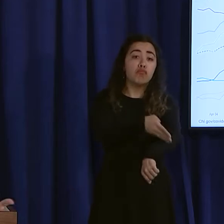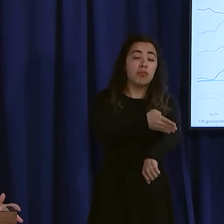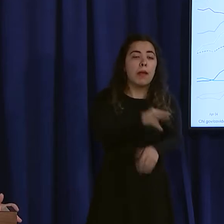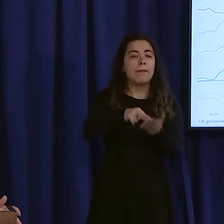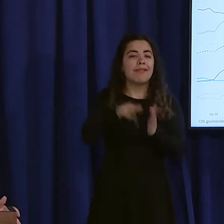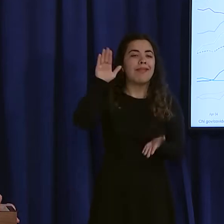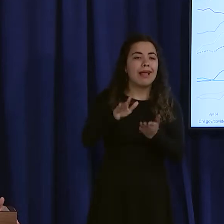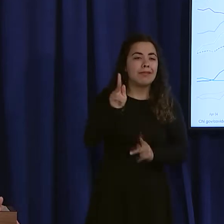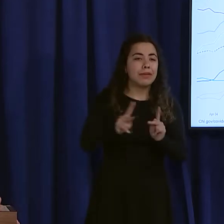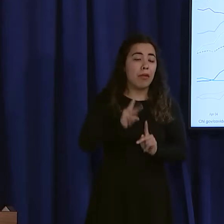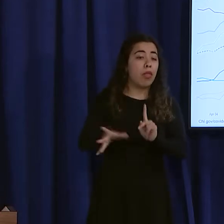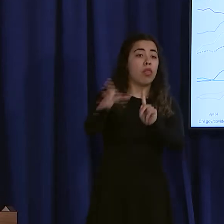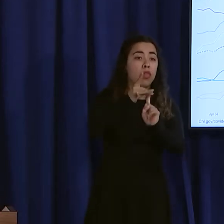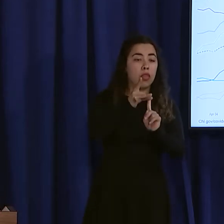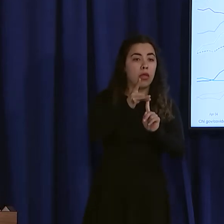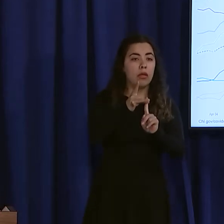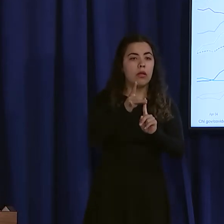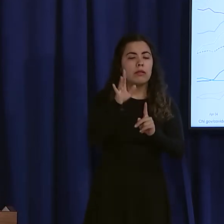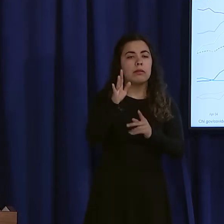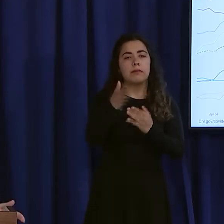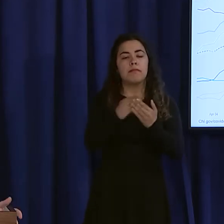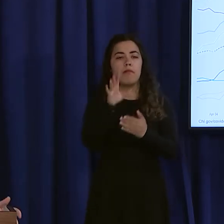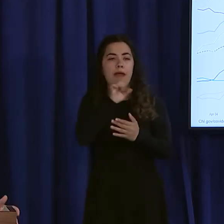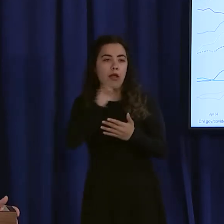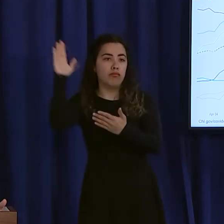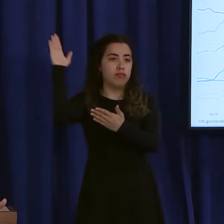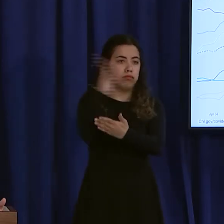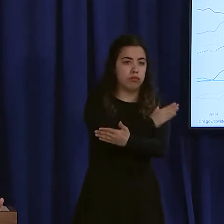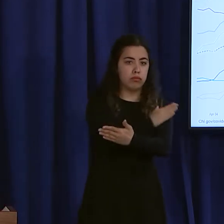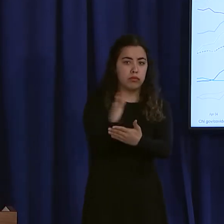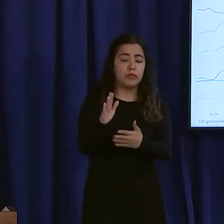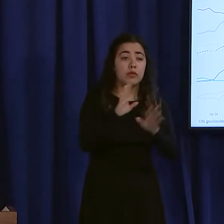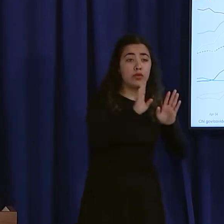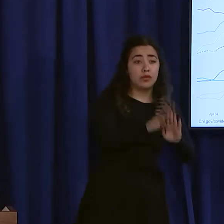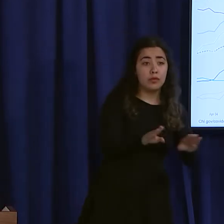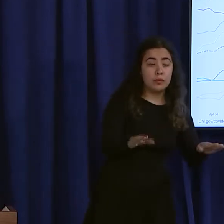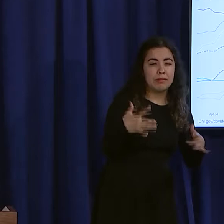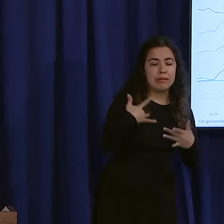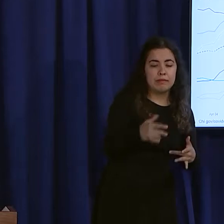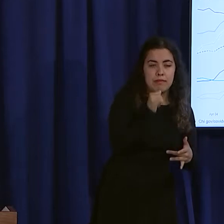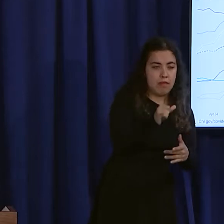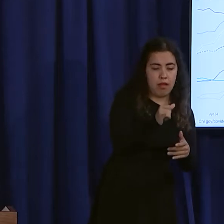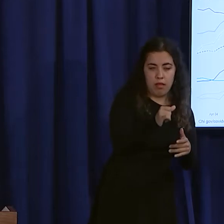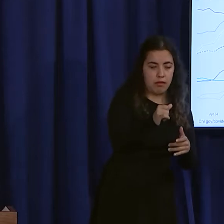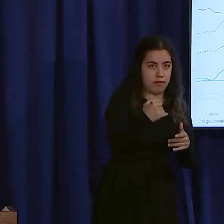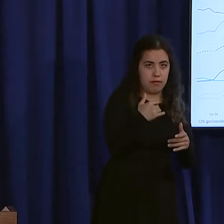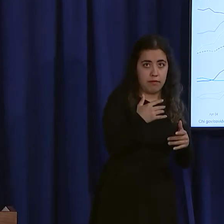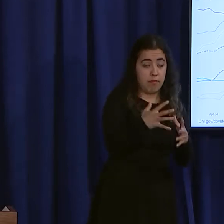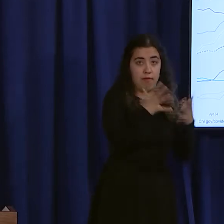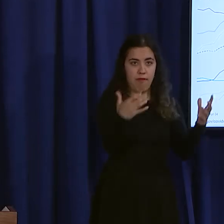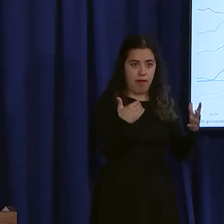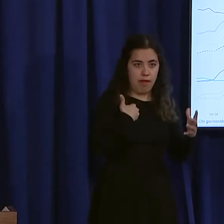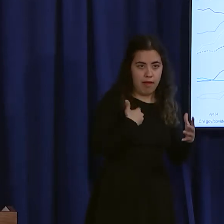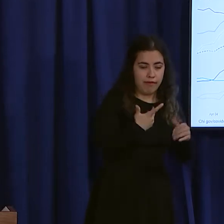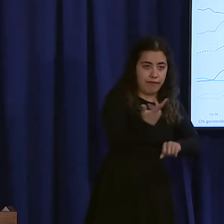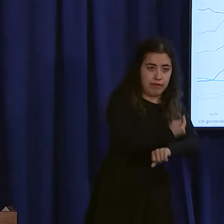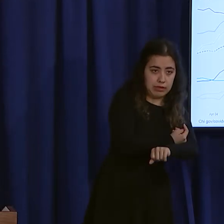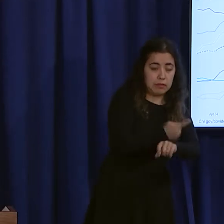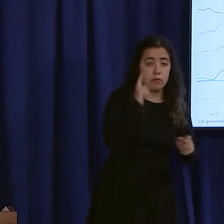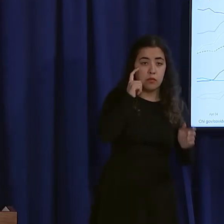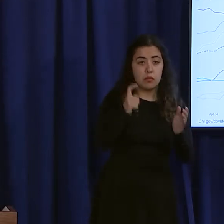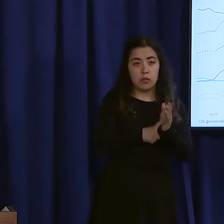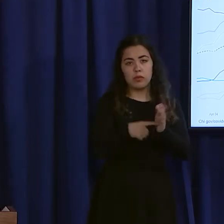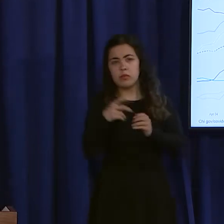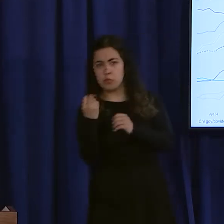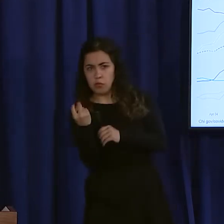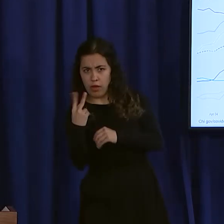are the least likely to be vaccinated, given that only children 12 years and up are able to be vaccinated, children do now make